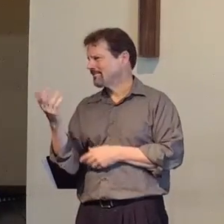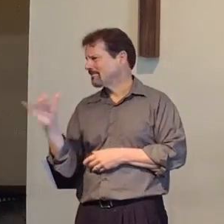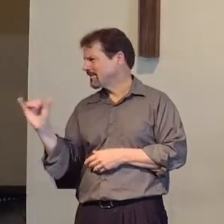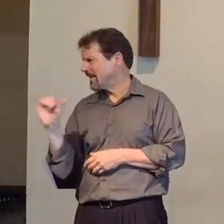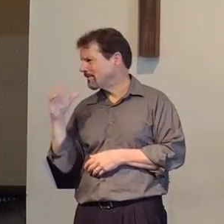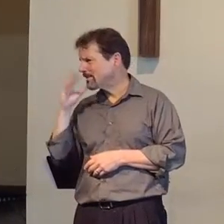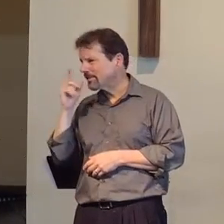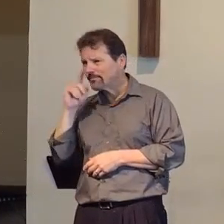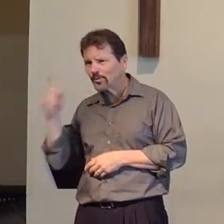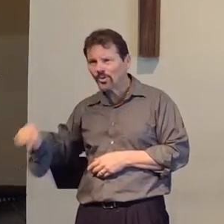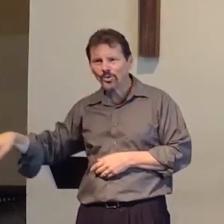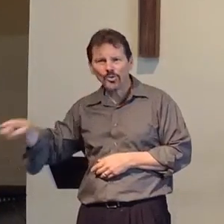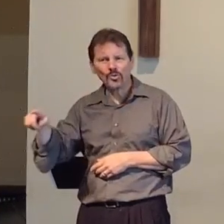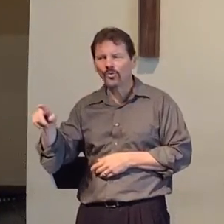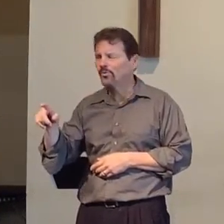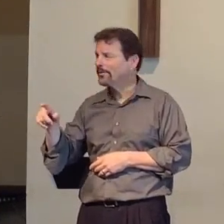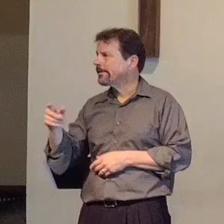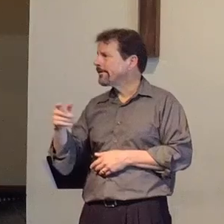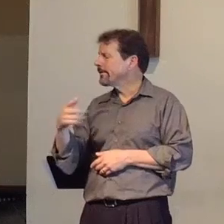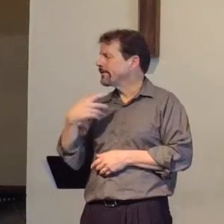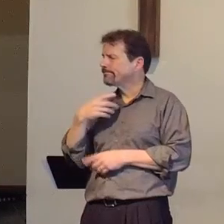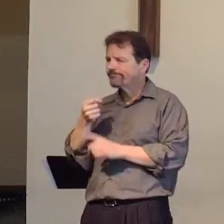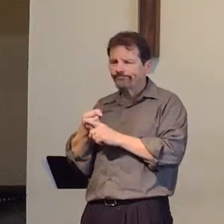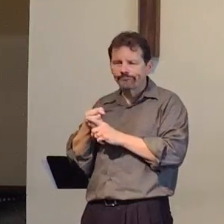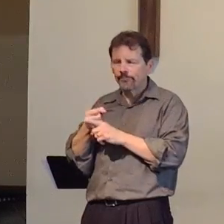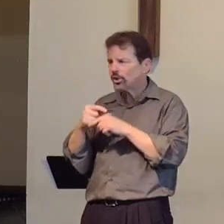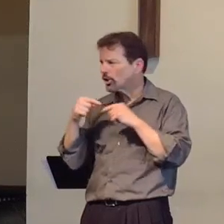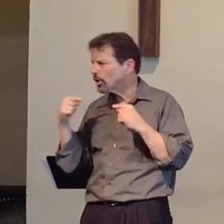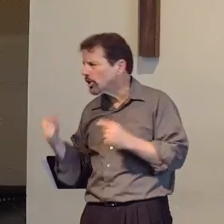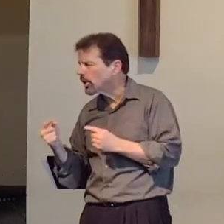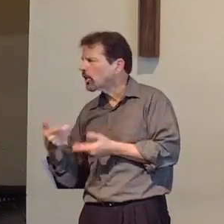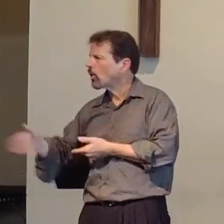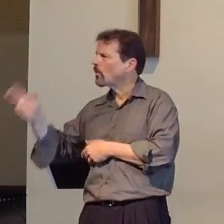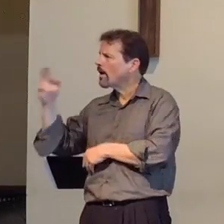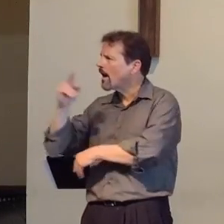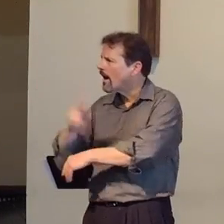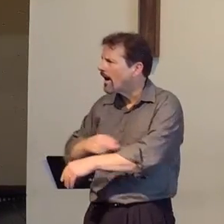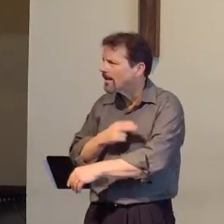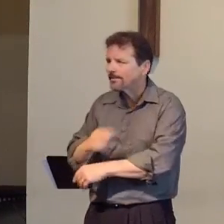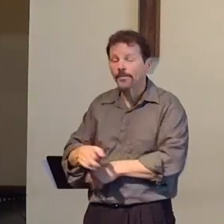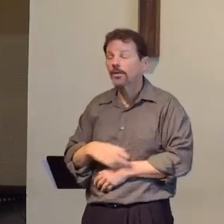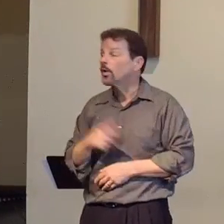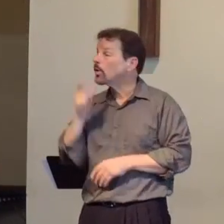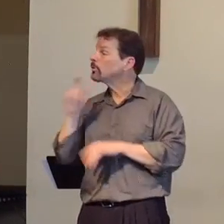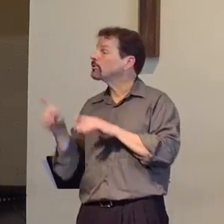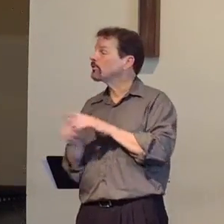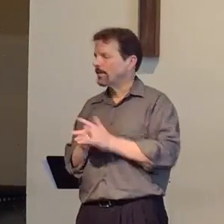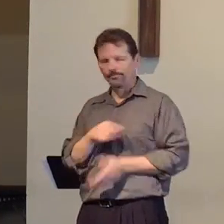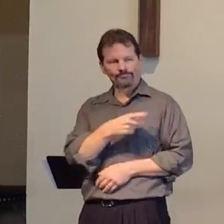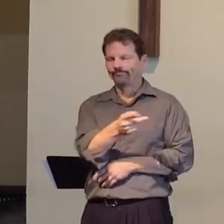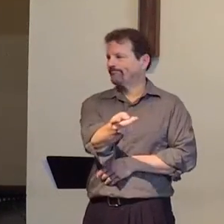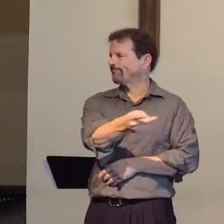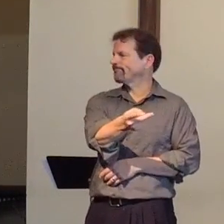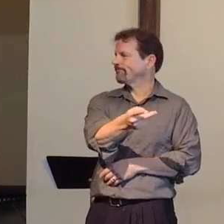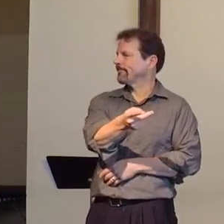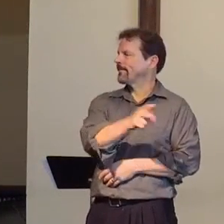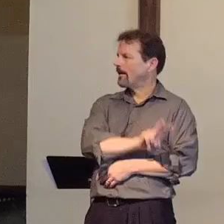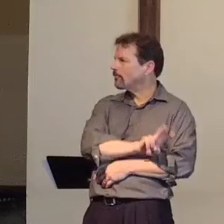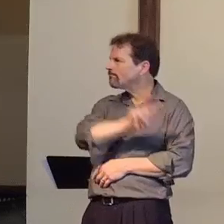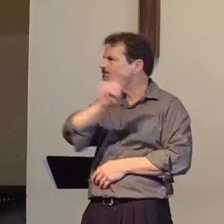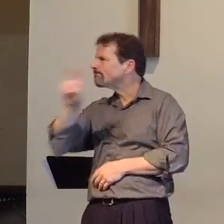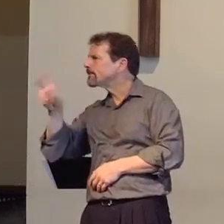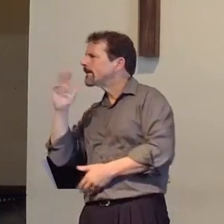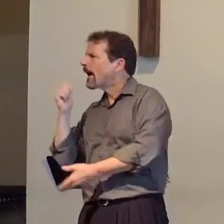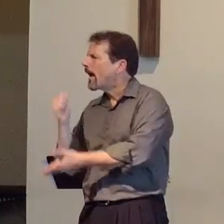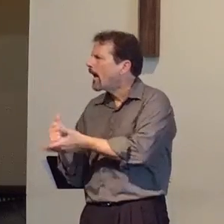they're present, and they're giving you courage and support and a little bit of laughter now and then, and helping out in any way that they